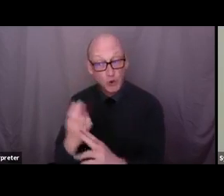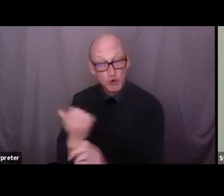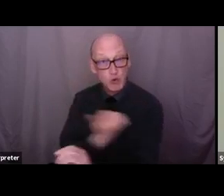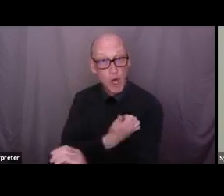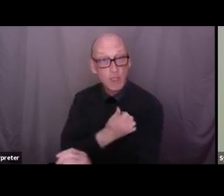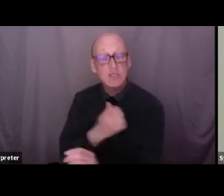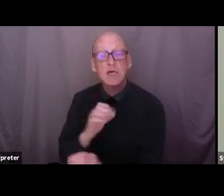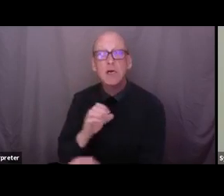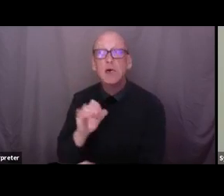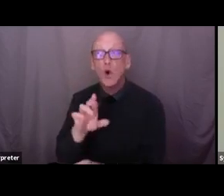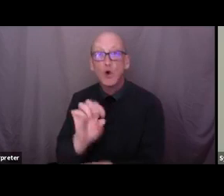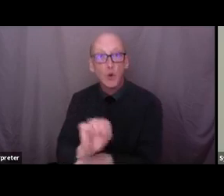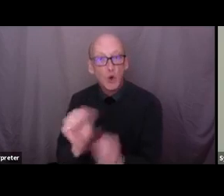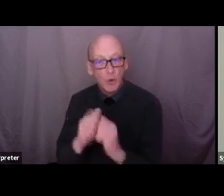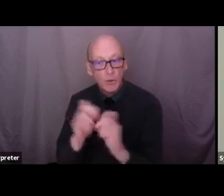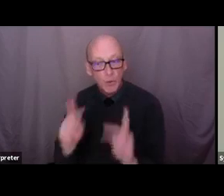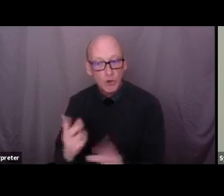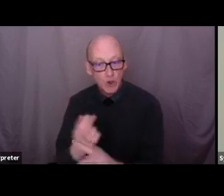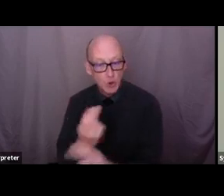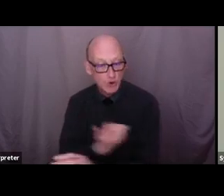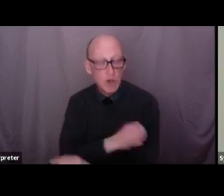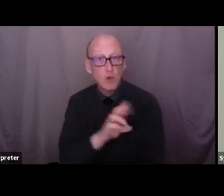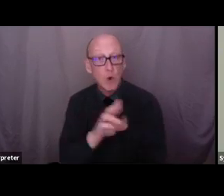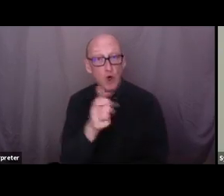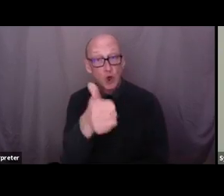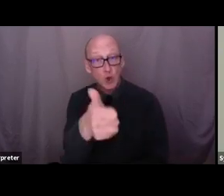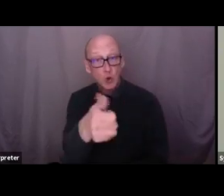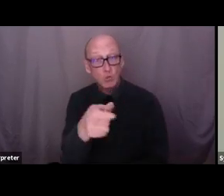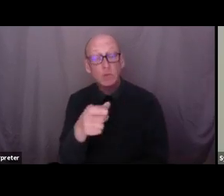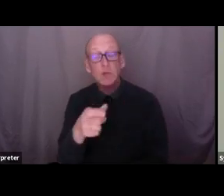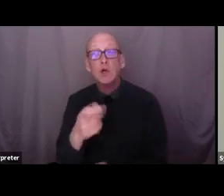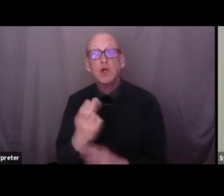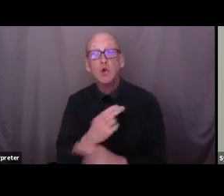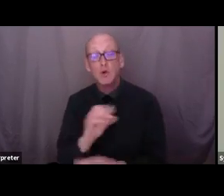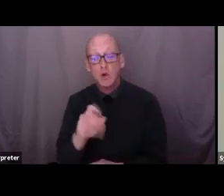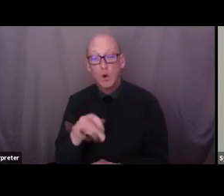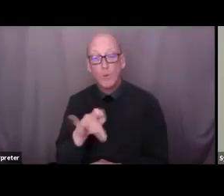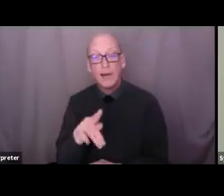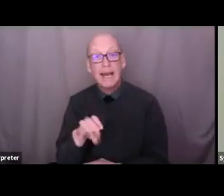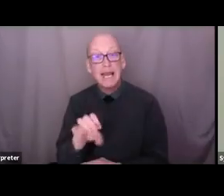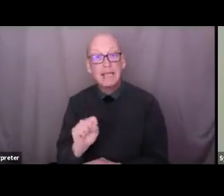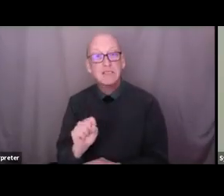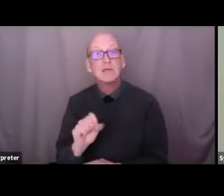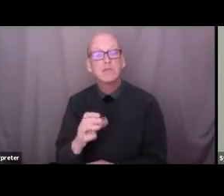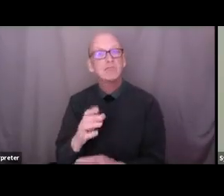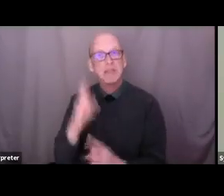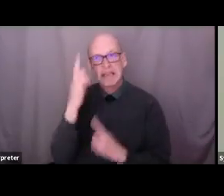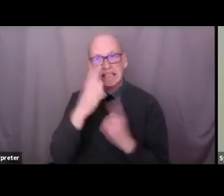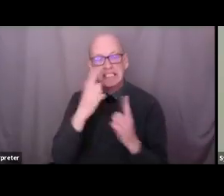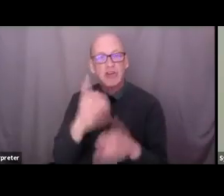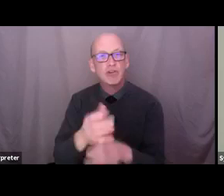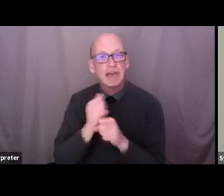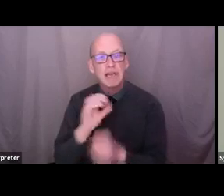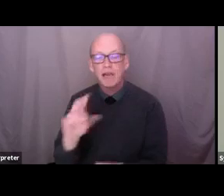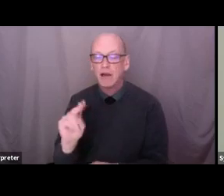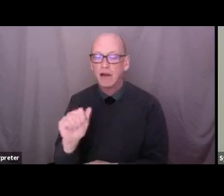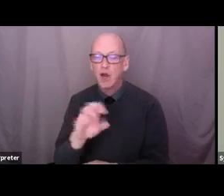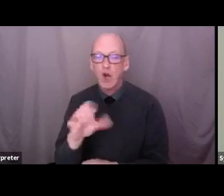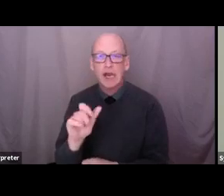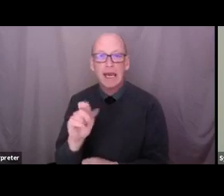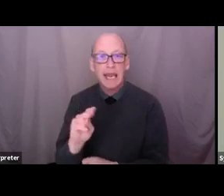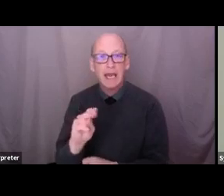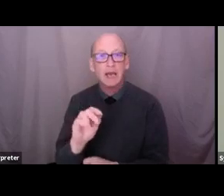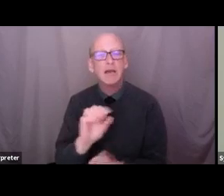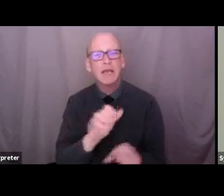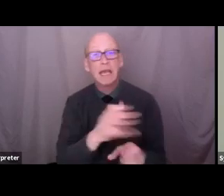work with people who use drugs, or you yourself are someone who uses opiates, consider getting Narcan. You can get it from the pharmacy. You can